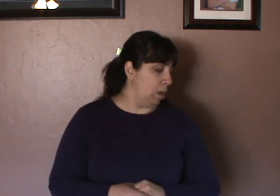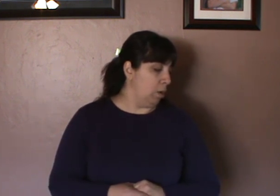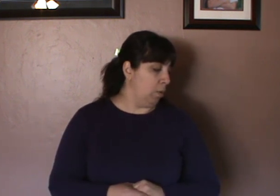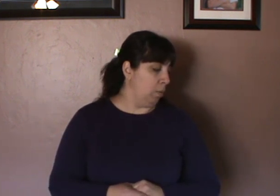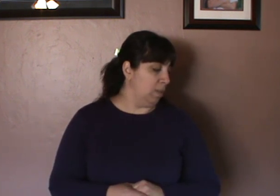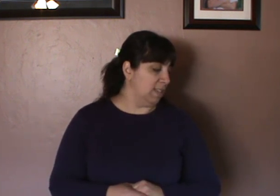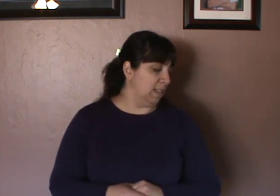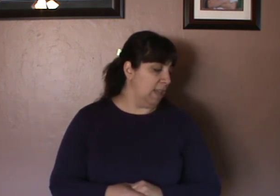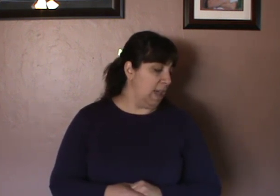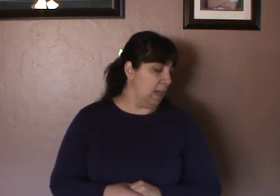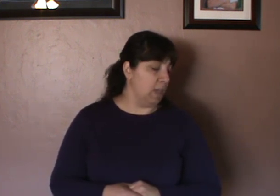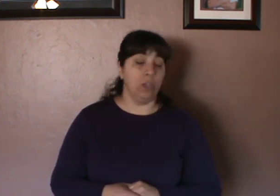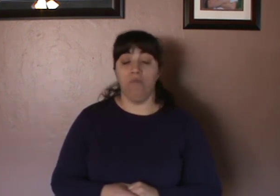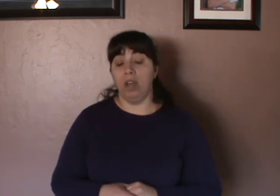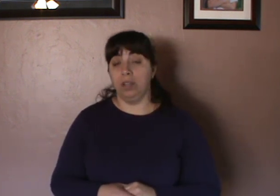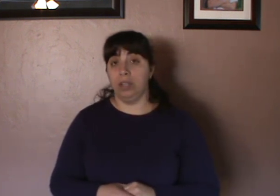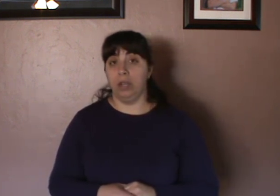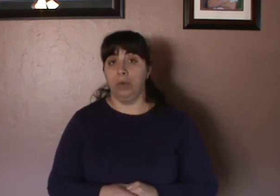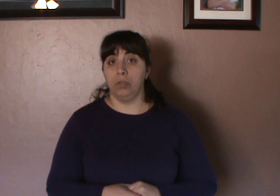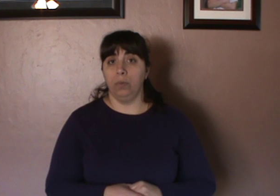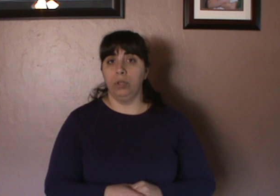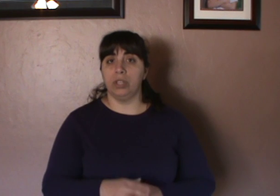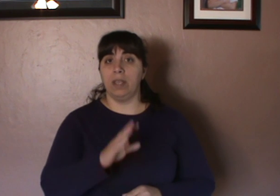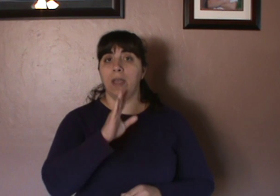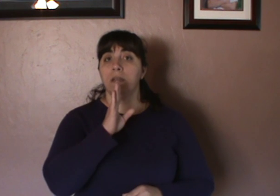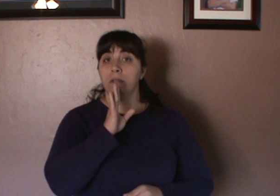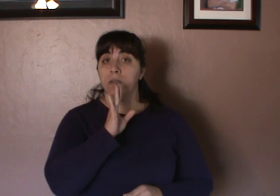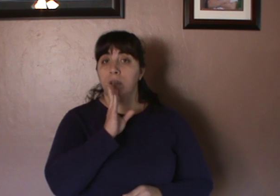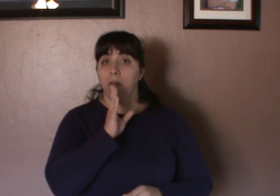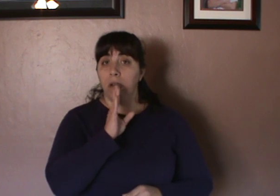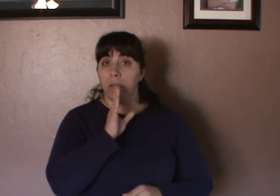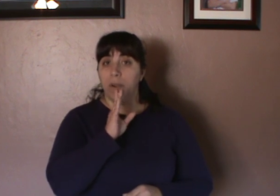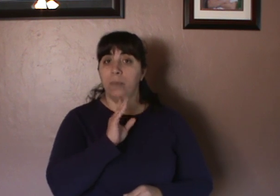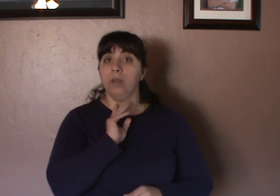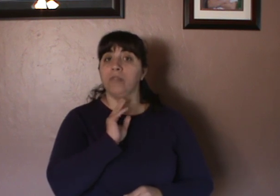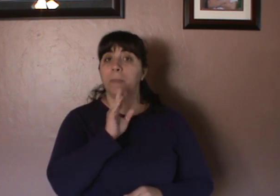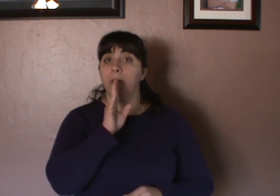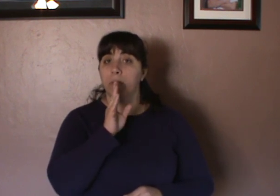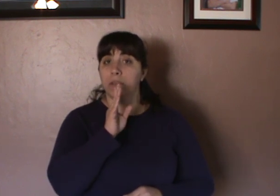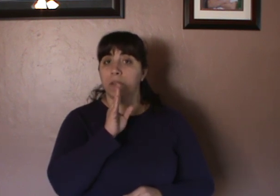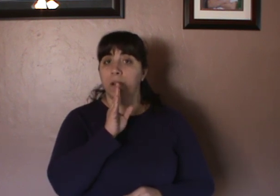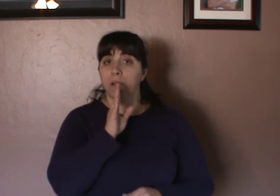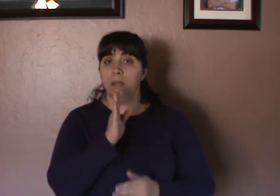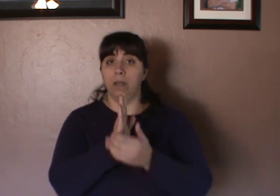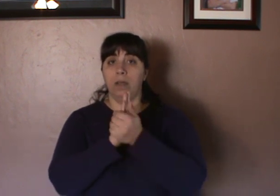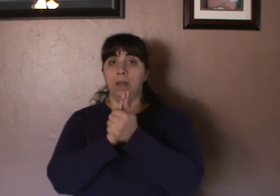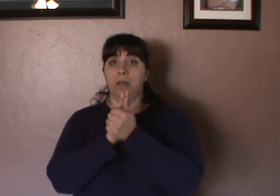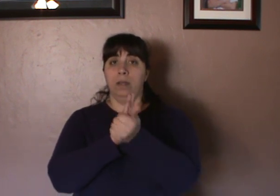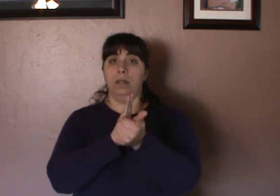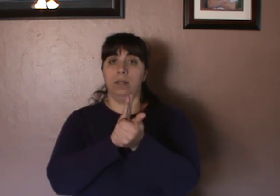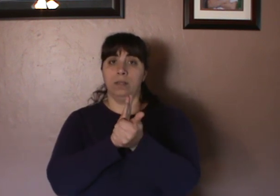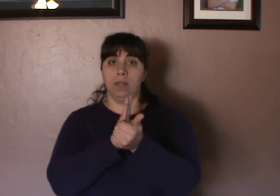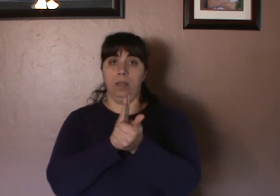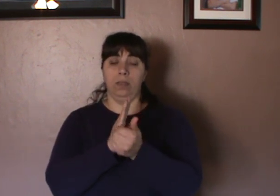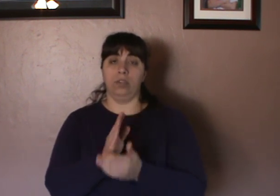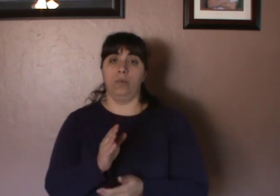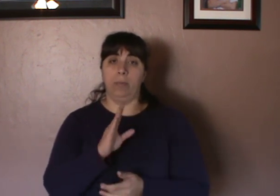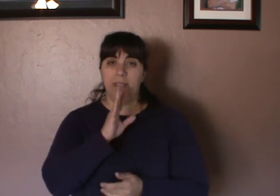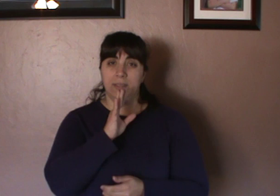Know the slang you've got to know. So we'll just say talk, right? We use our mouth to talk. Skilled. So we're basically